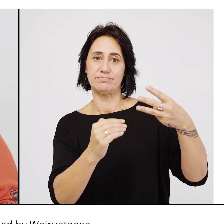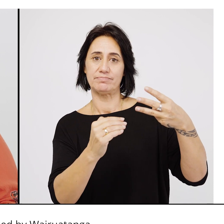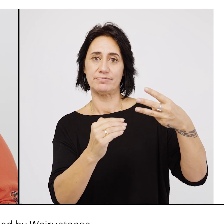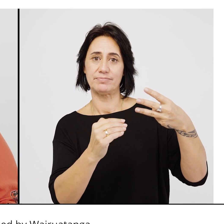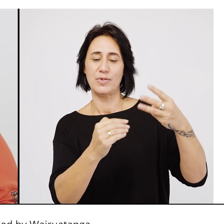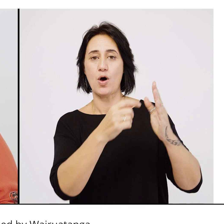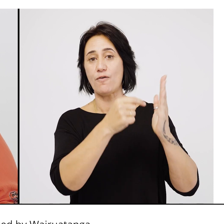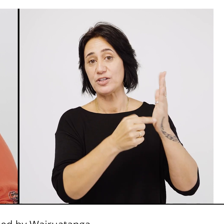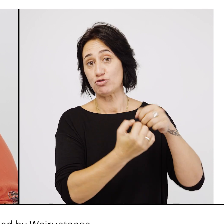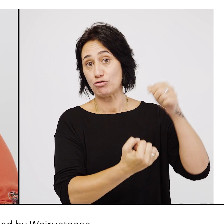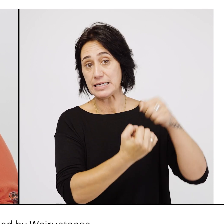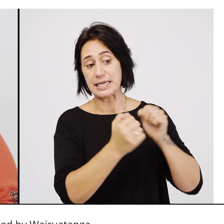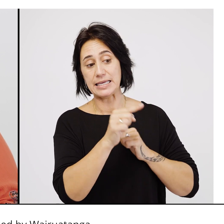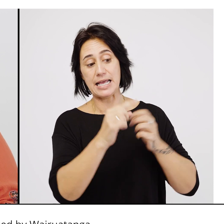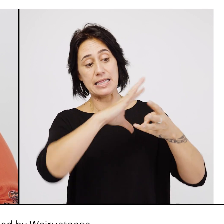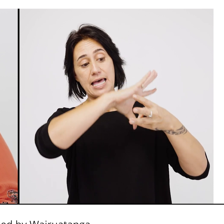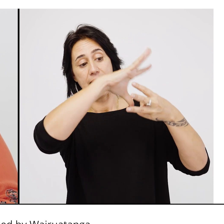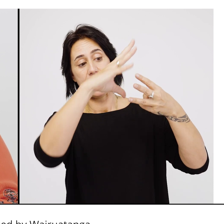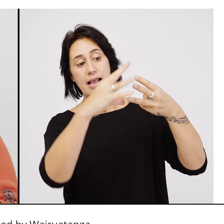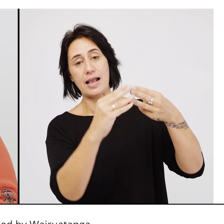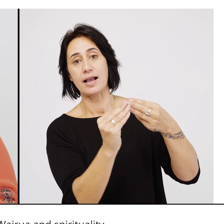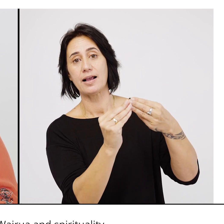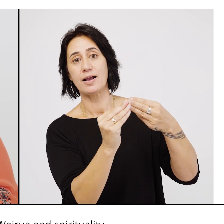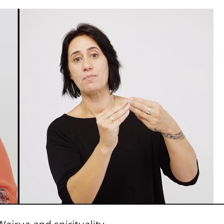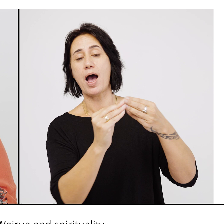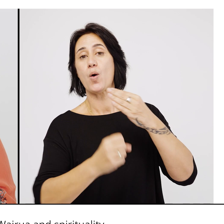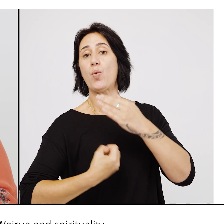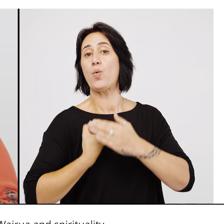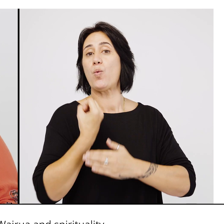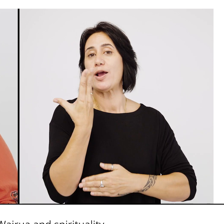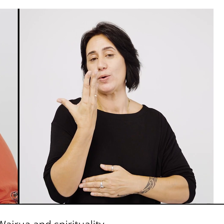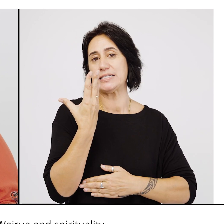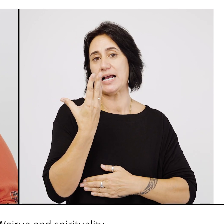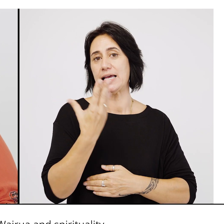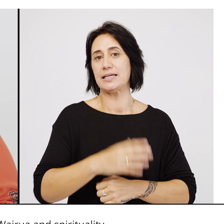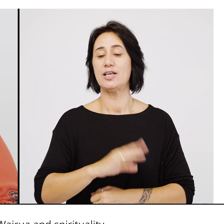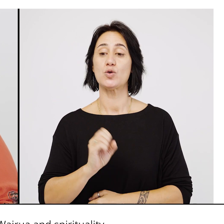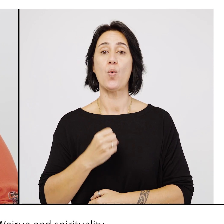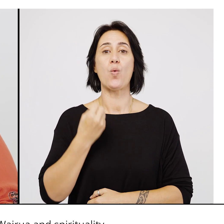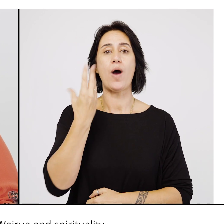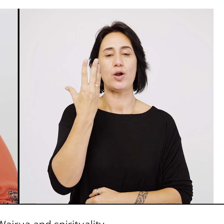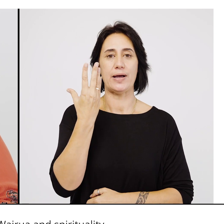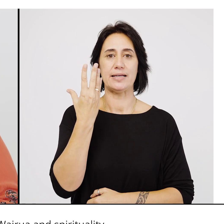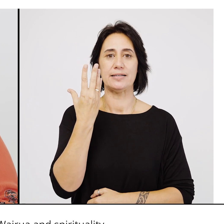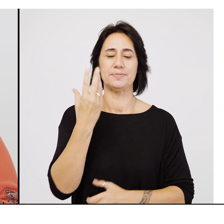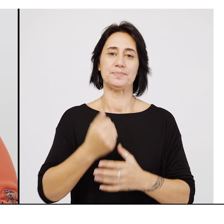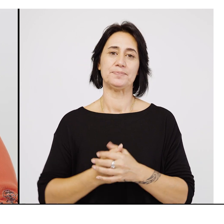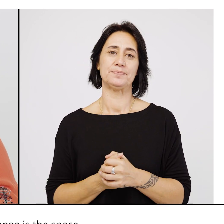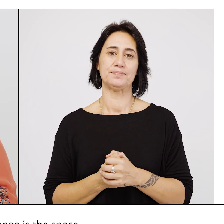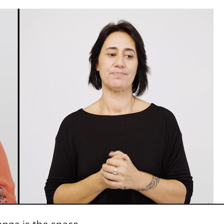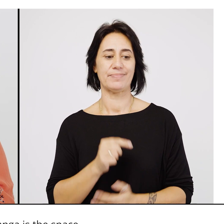ōritetanga are enveloped by wairuatanga, wairua, and